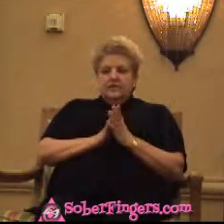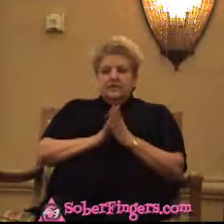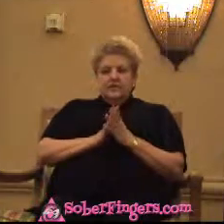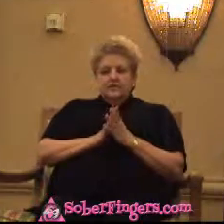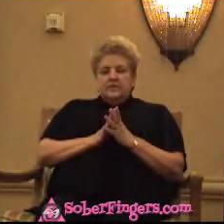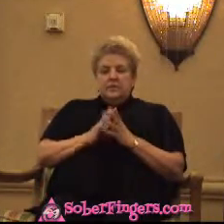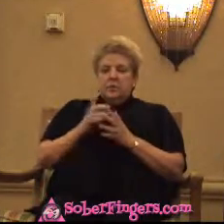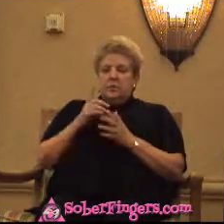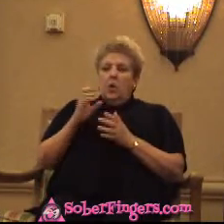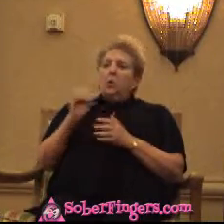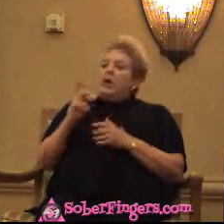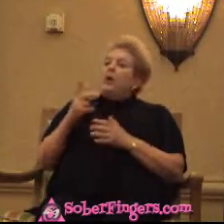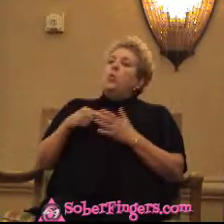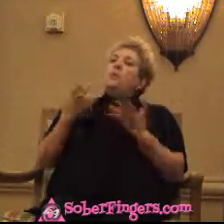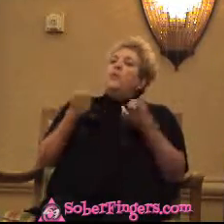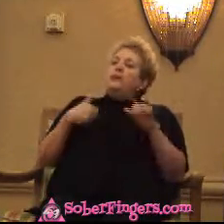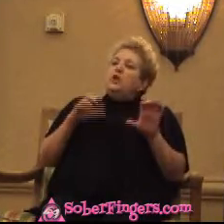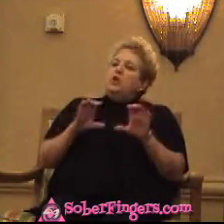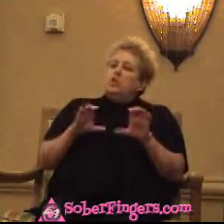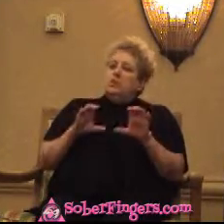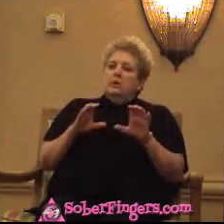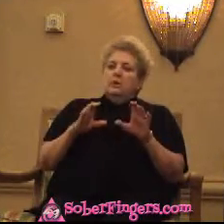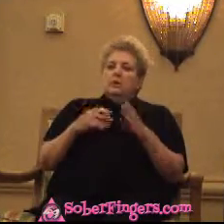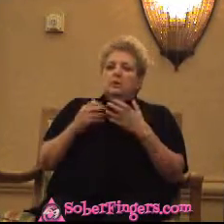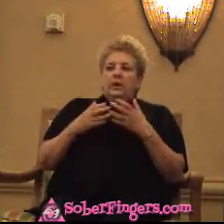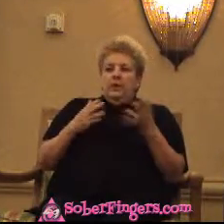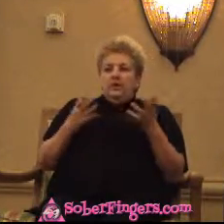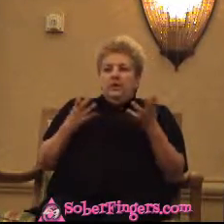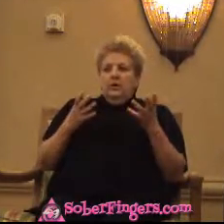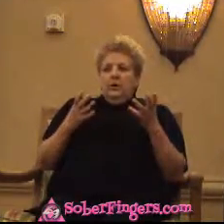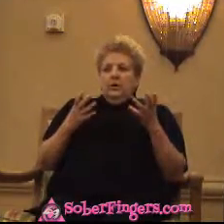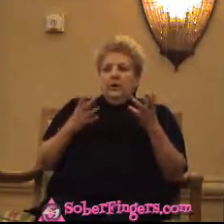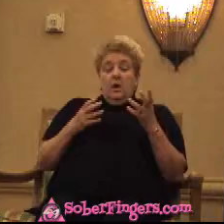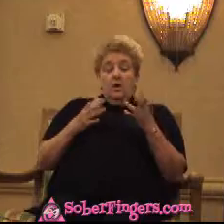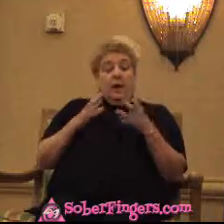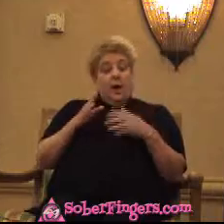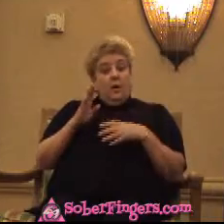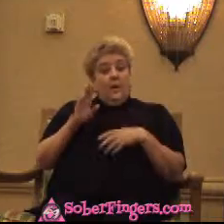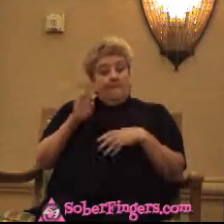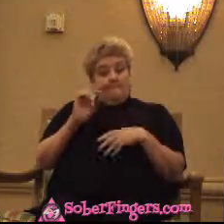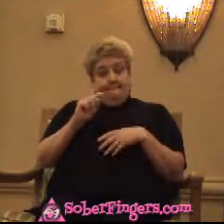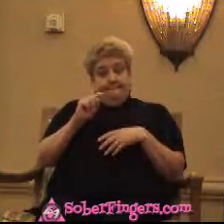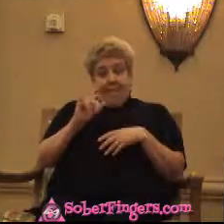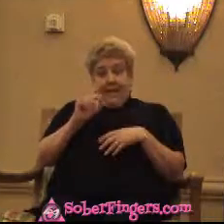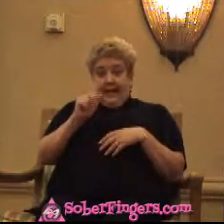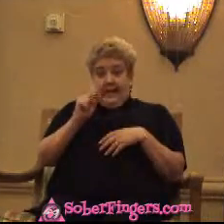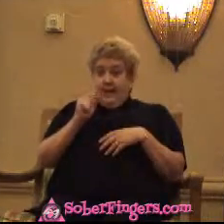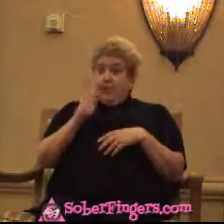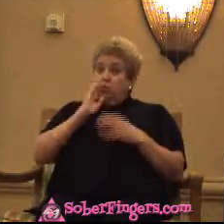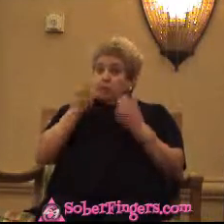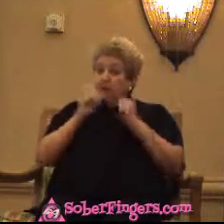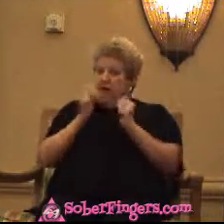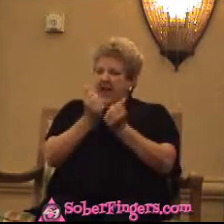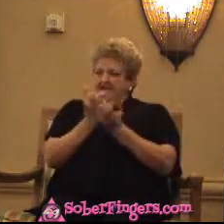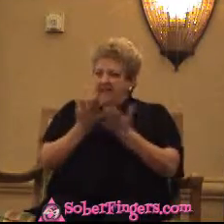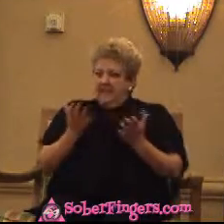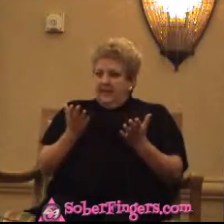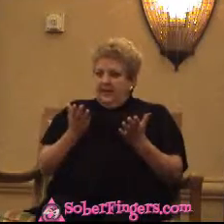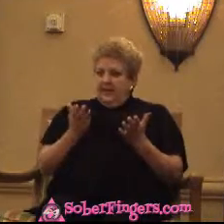do? Just, you know, I figured get the heat off because Betty Ann was the type of person at that time, she tried everything. She'd been to the doctor, she'd been to